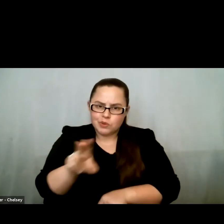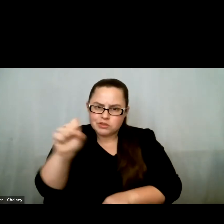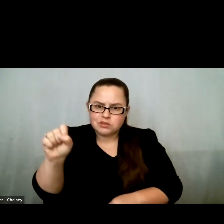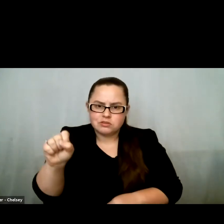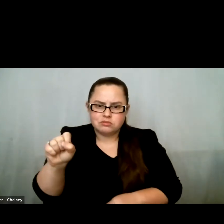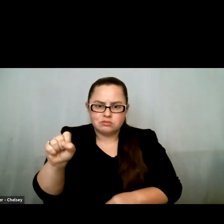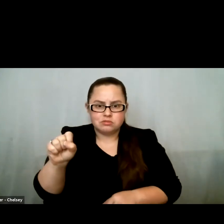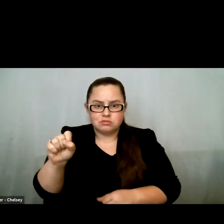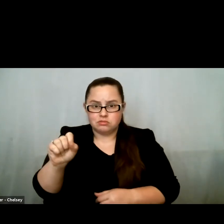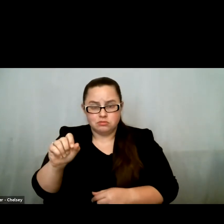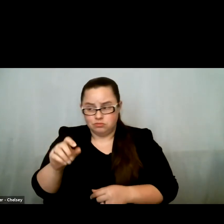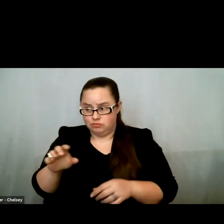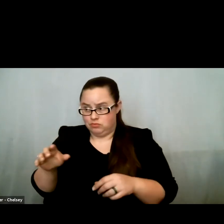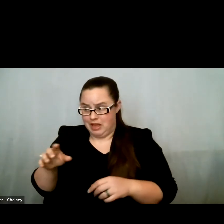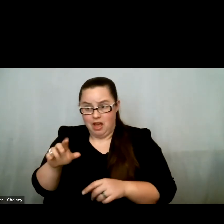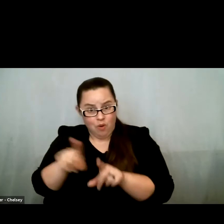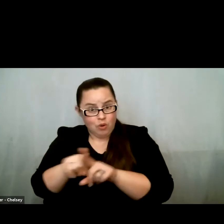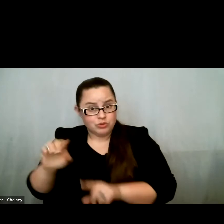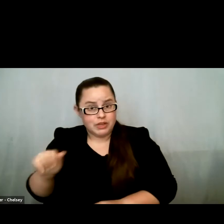into Asia. But